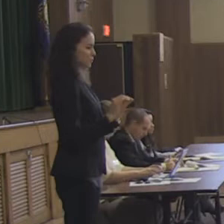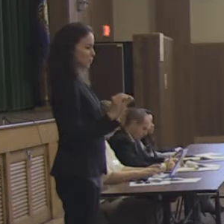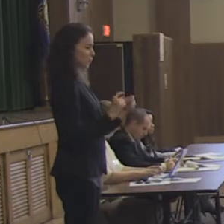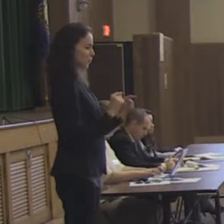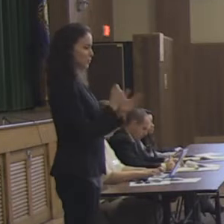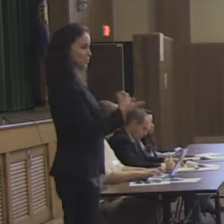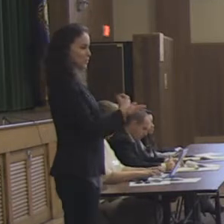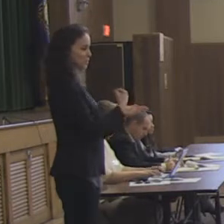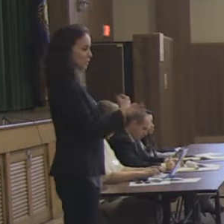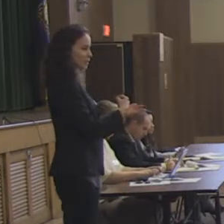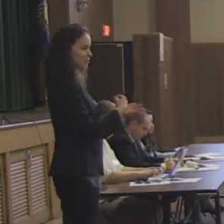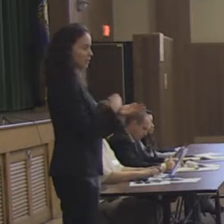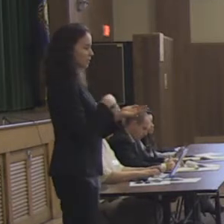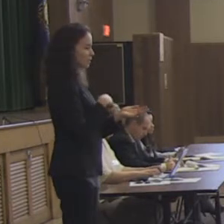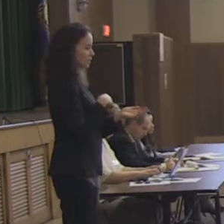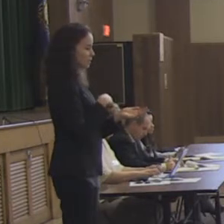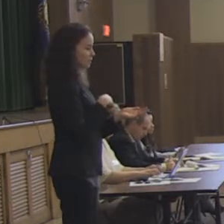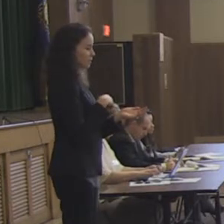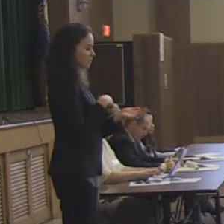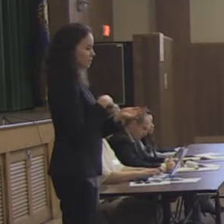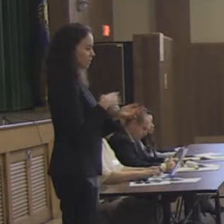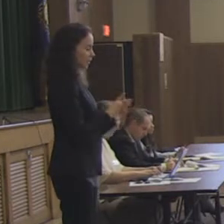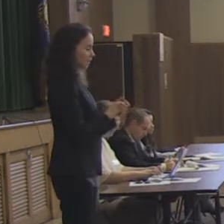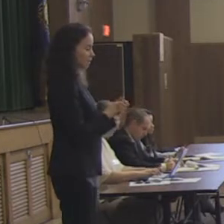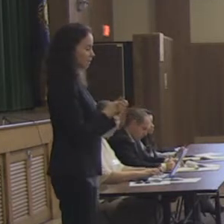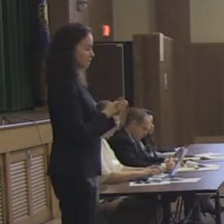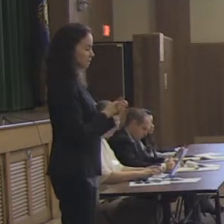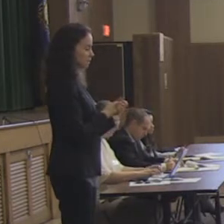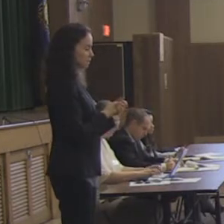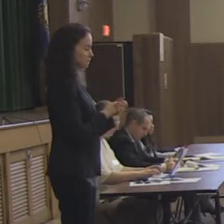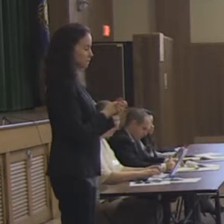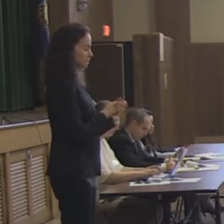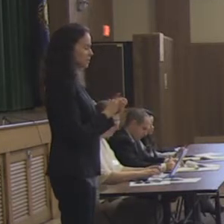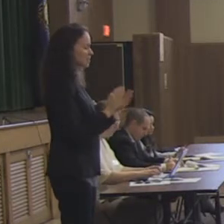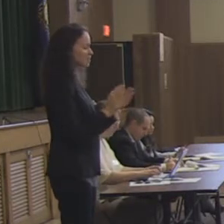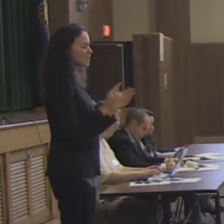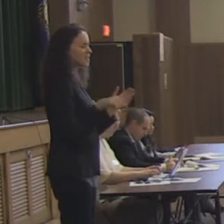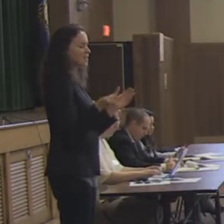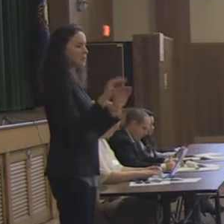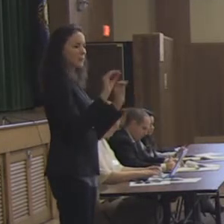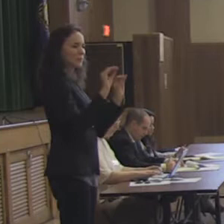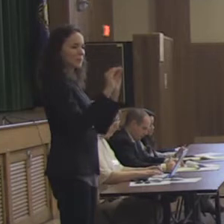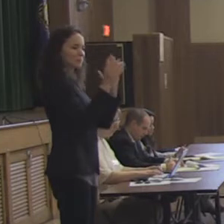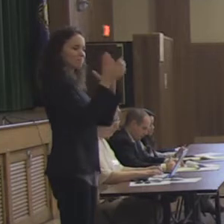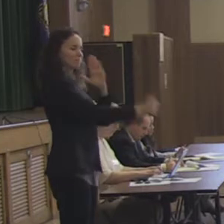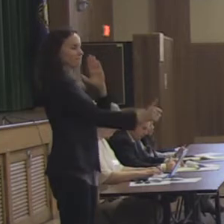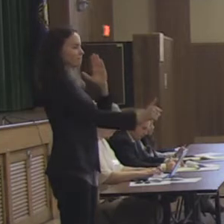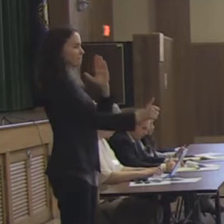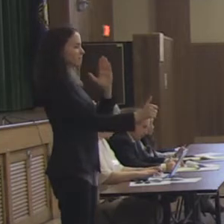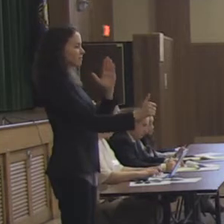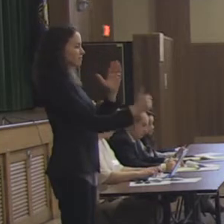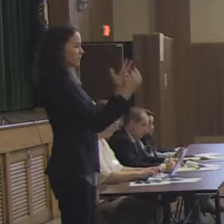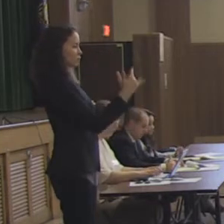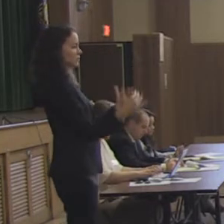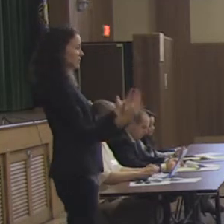treatment, people that are trained in treatment and understanding of the